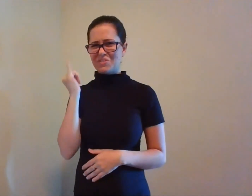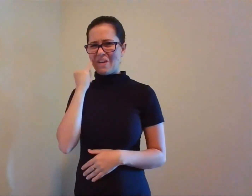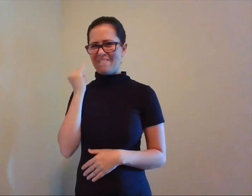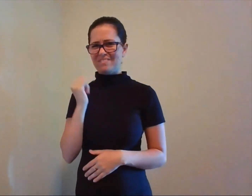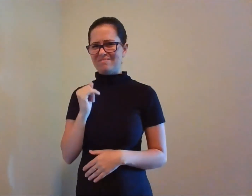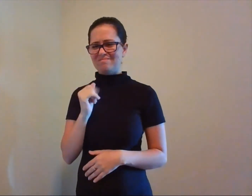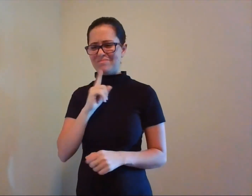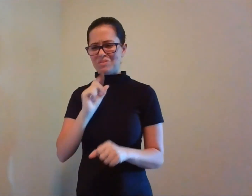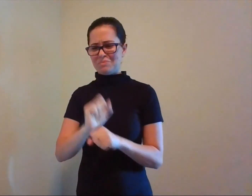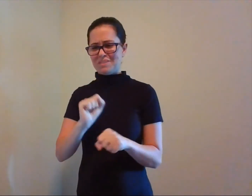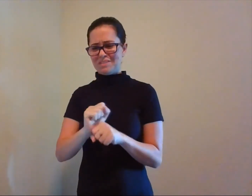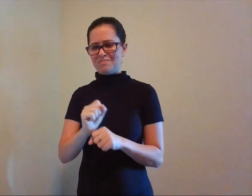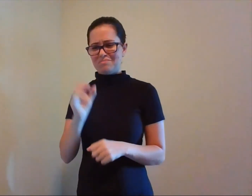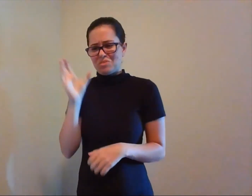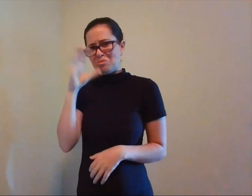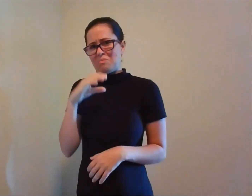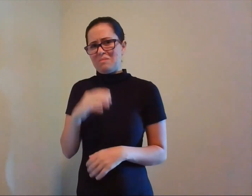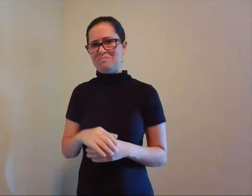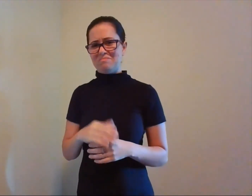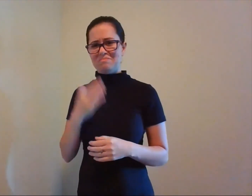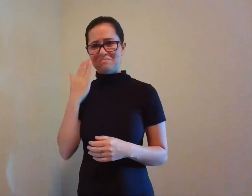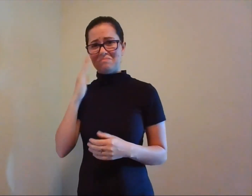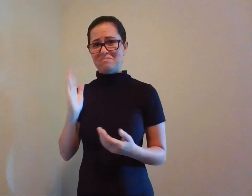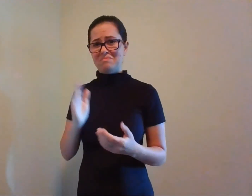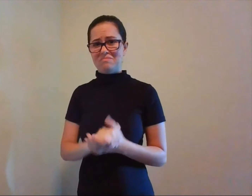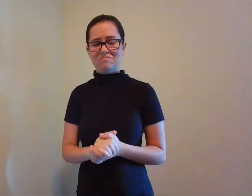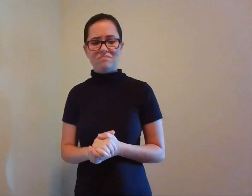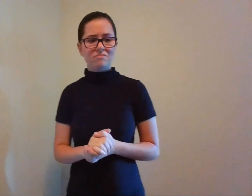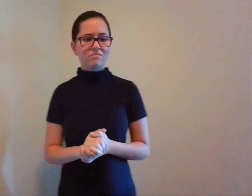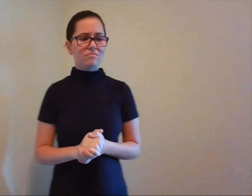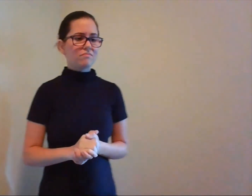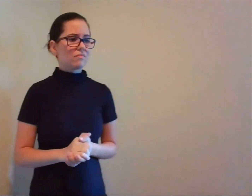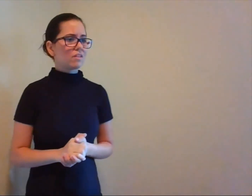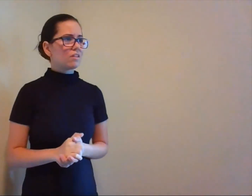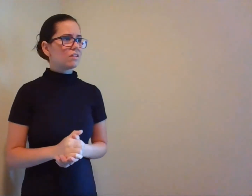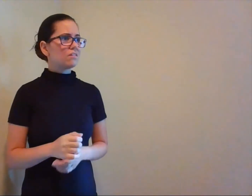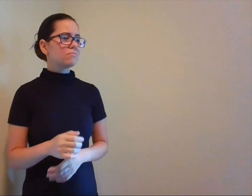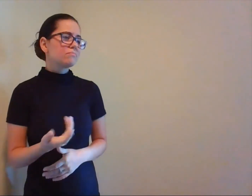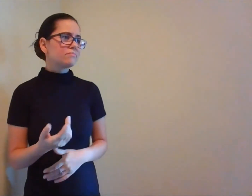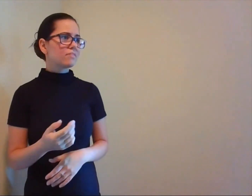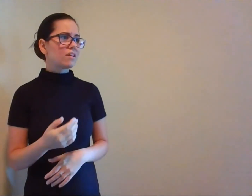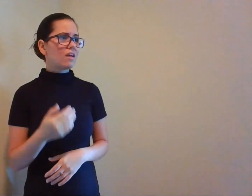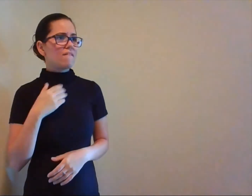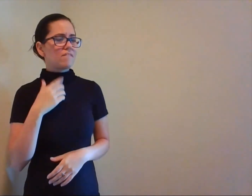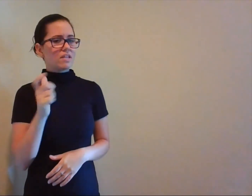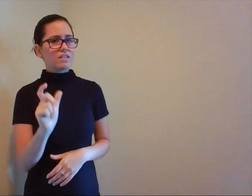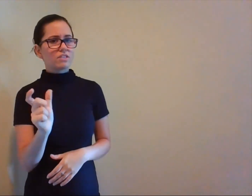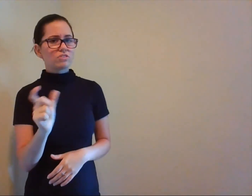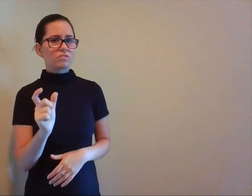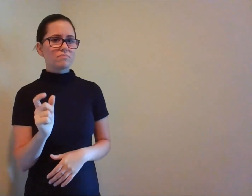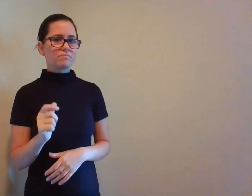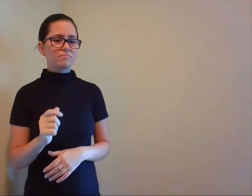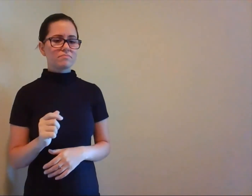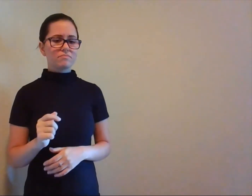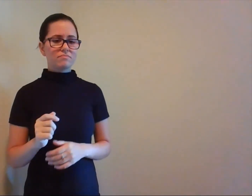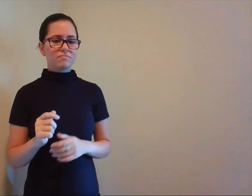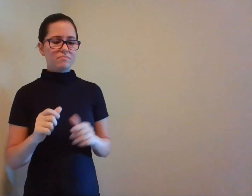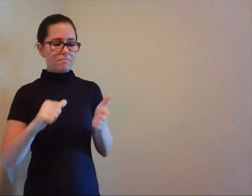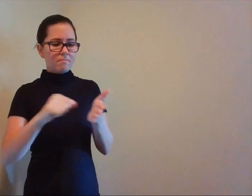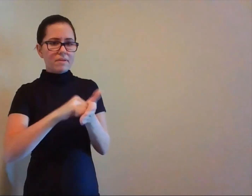just like abandoned porn. I think that's what it's called. Yeah, well... Yeah. Not abandoned porn. Ruin porn. Yeah, ruin porn. It's